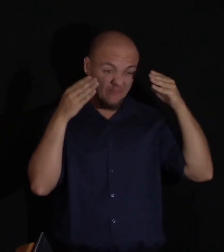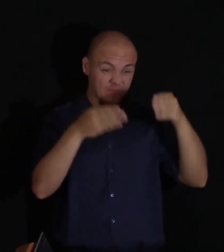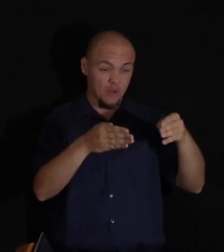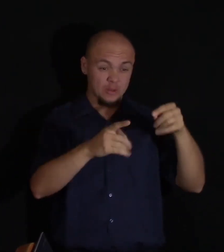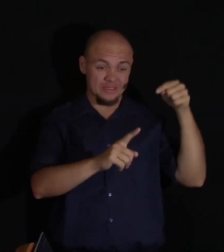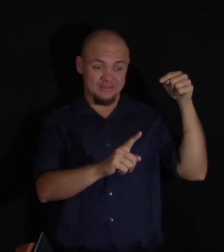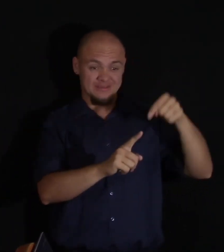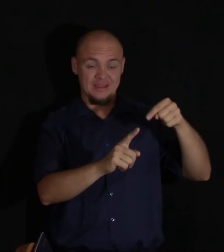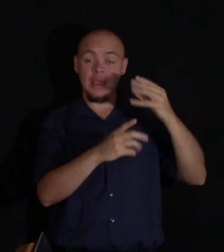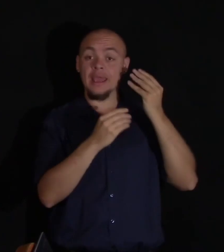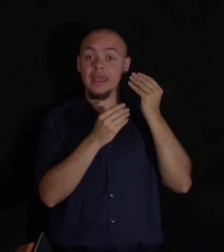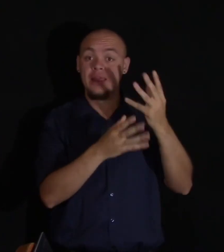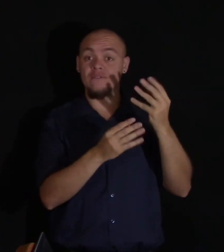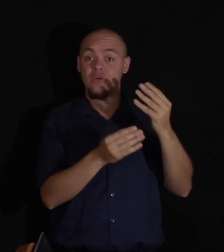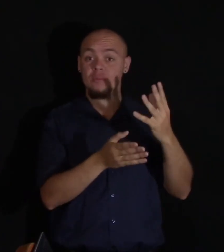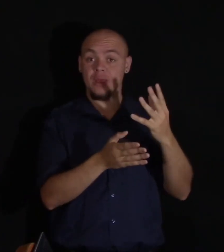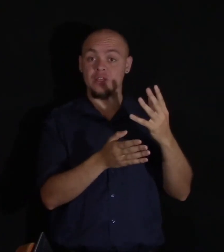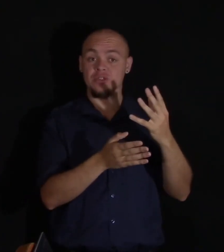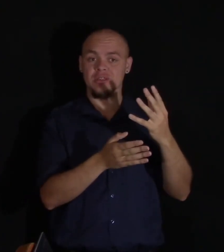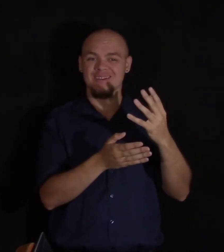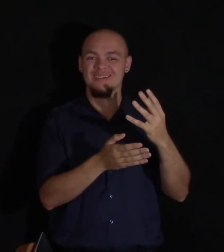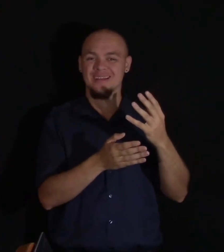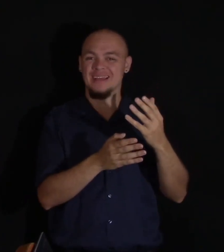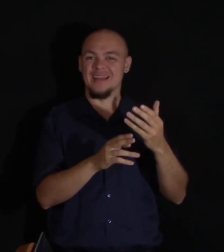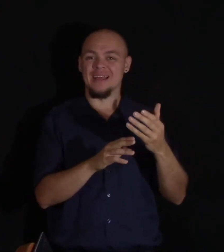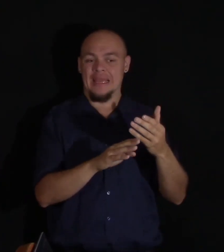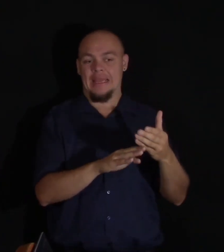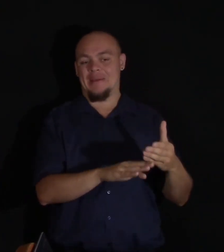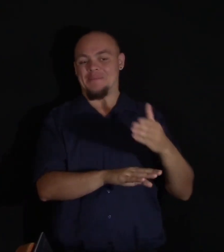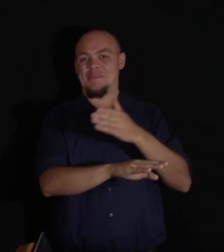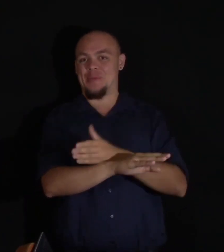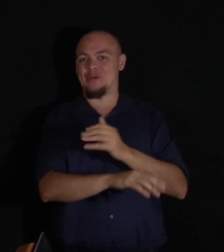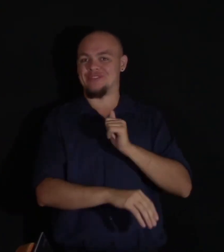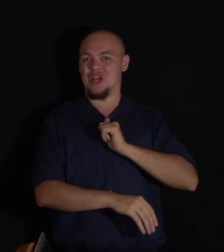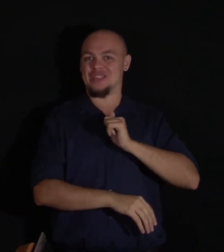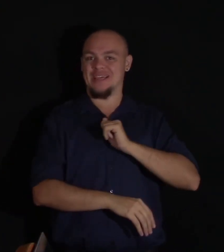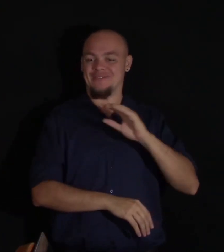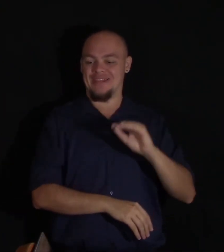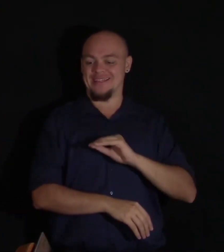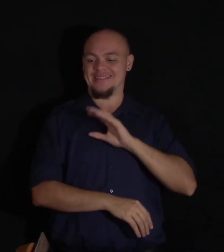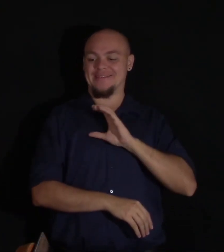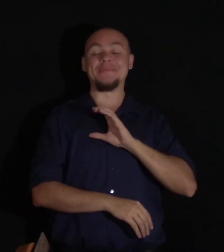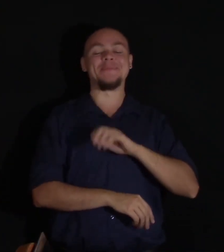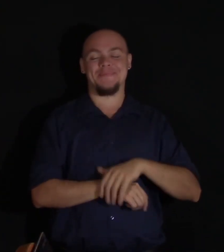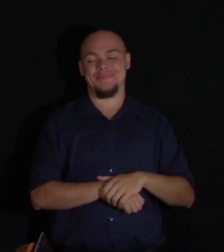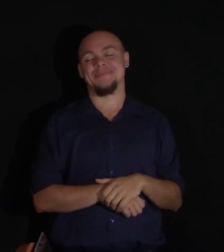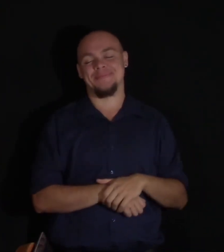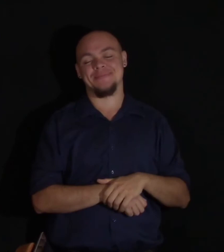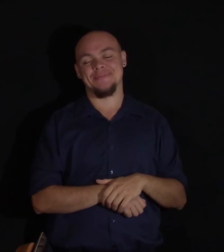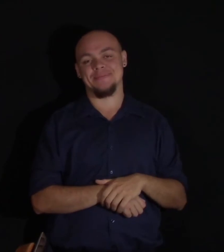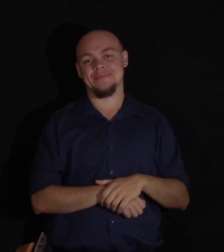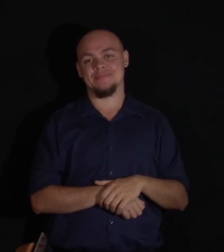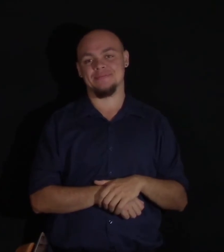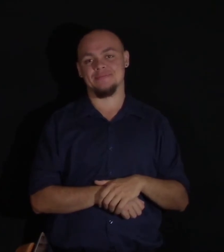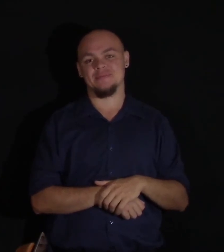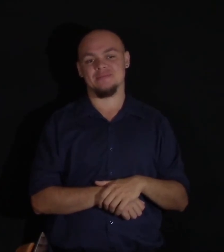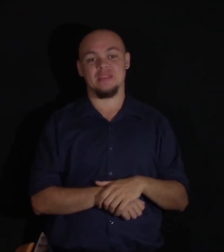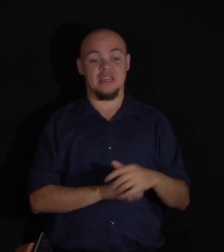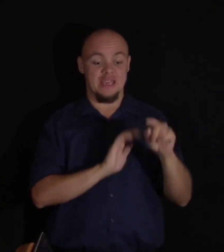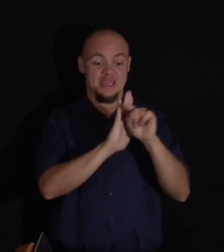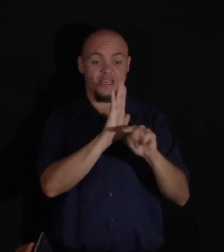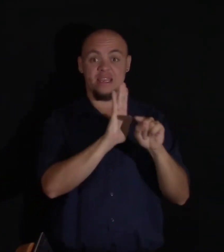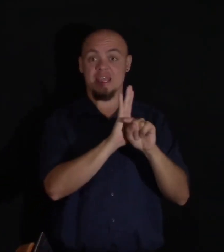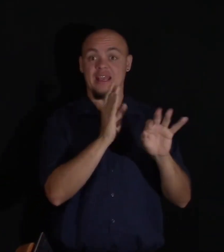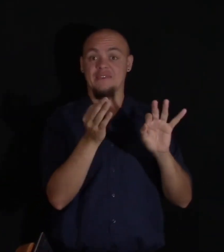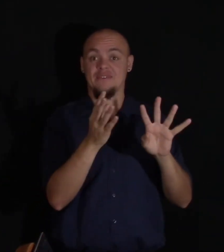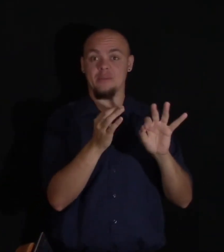to that information that enhances our self-esteem and protects us from any negative